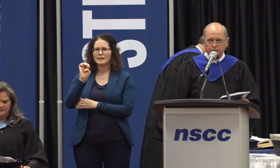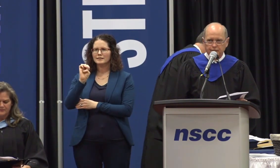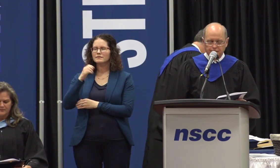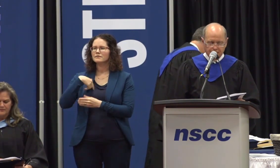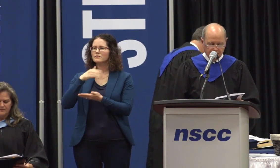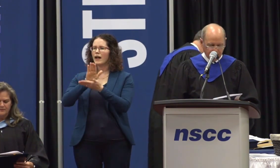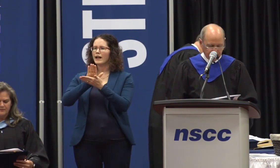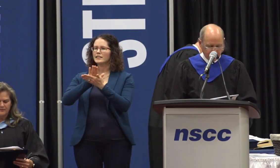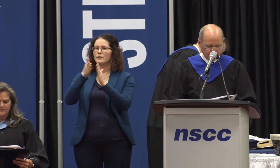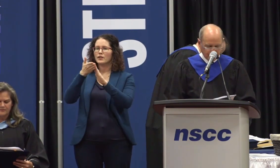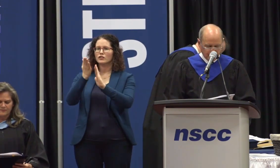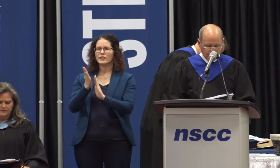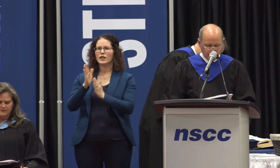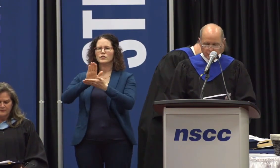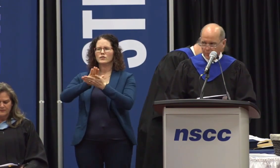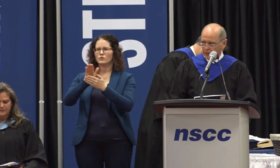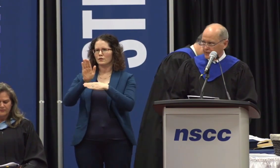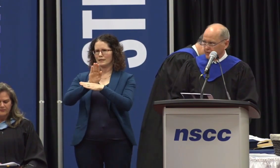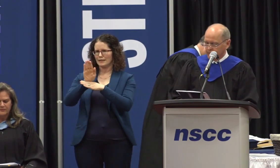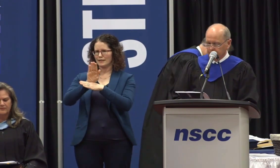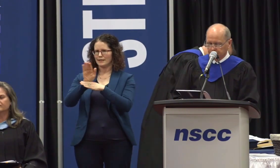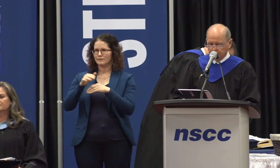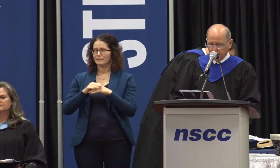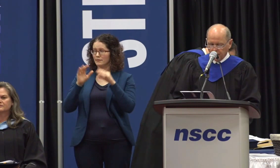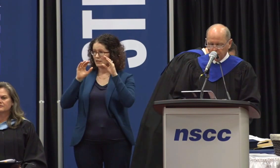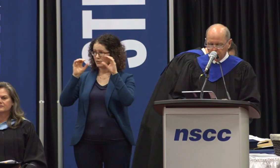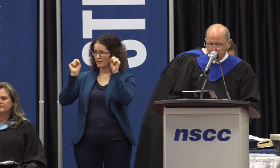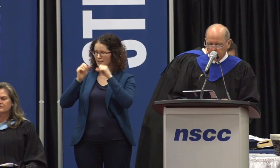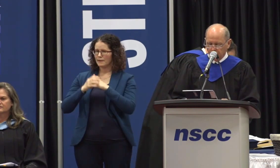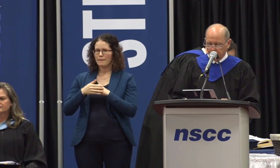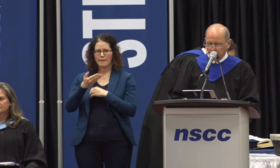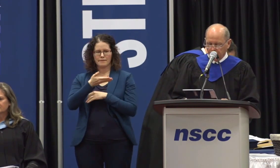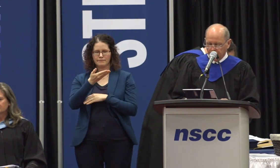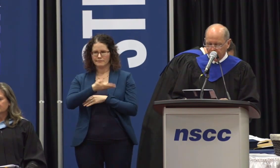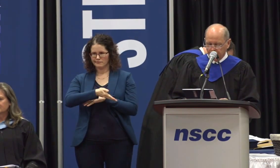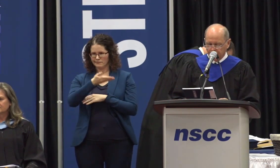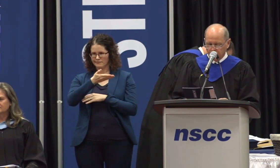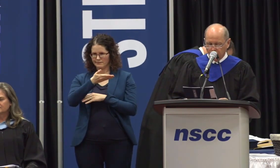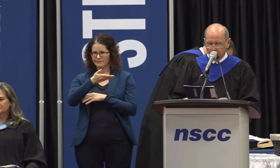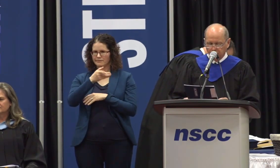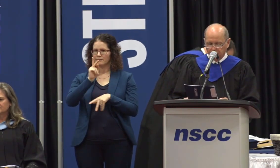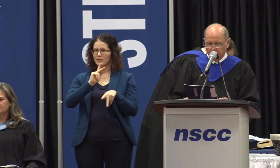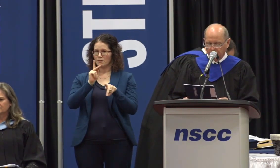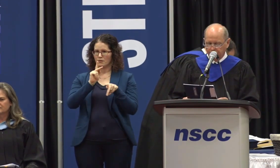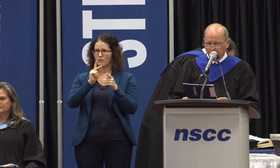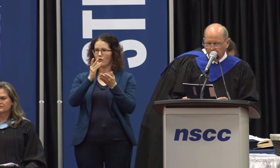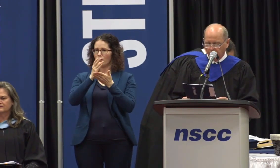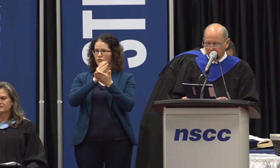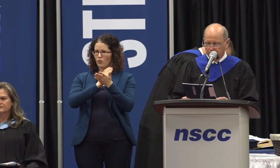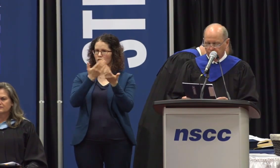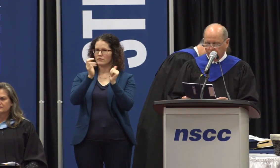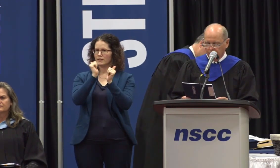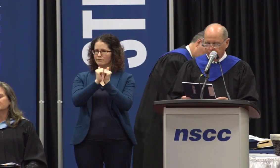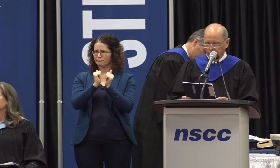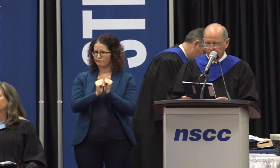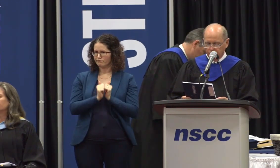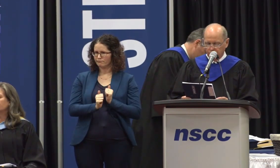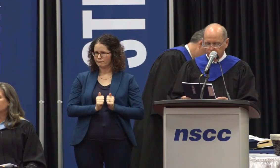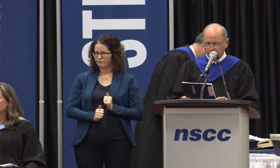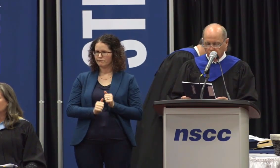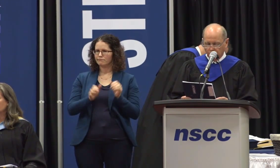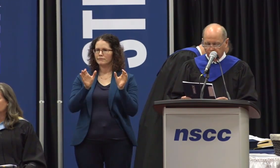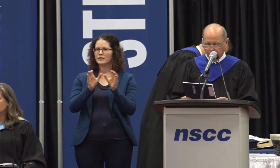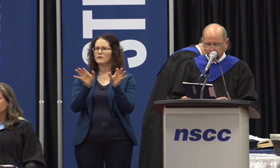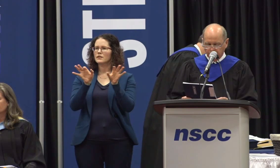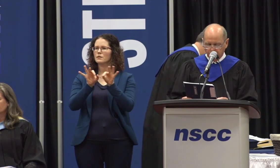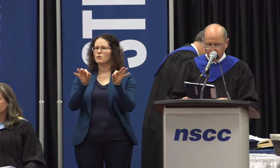of Business. Mr. President, I present to you the following candidates who have completed all of the requirements for credentials